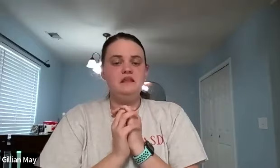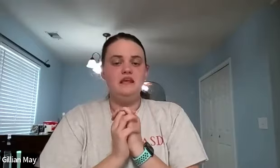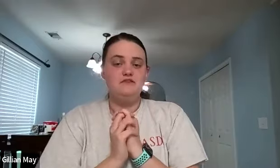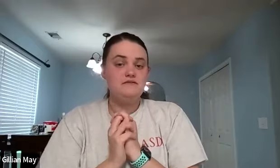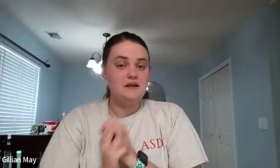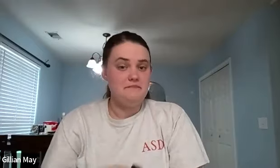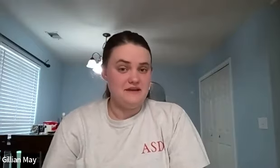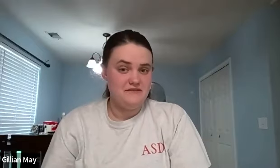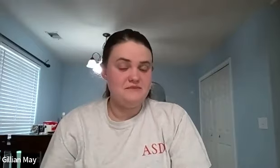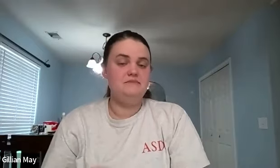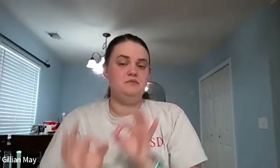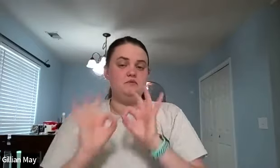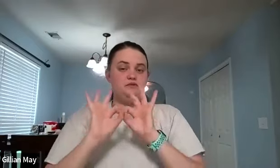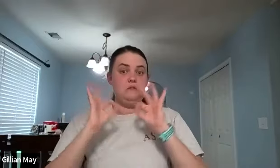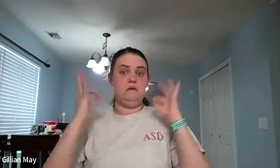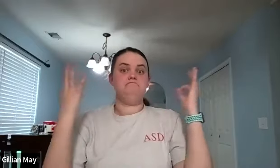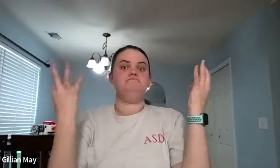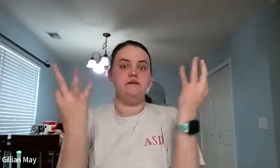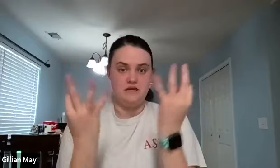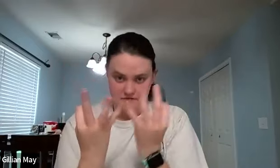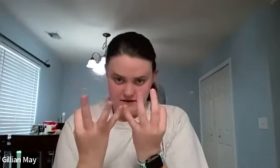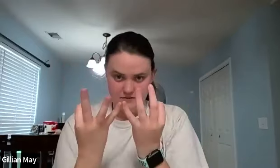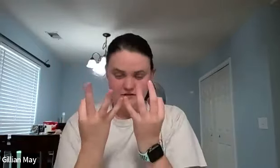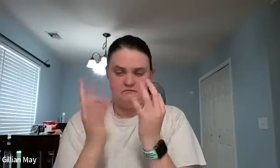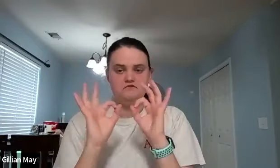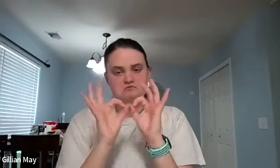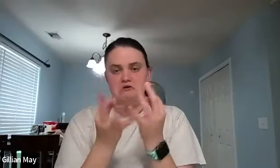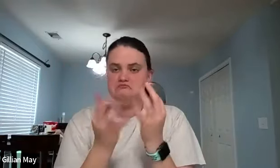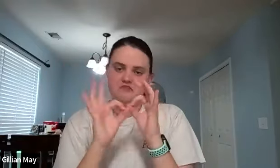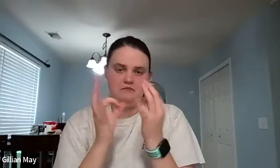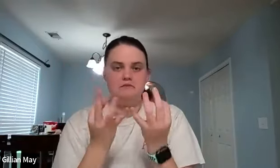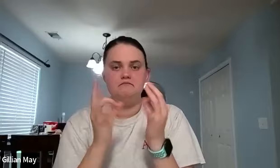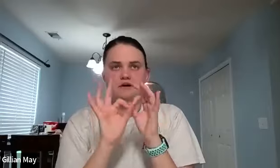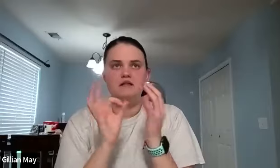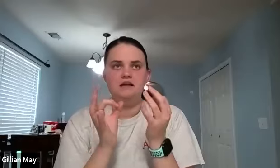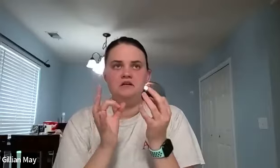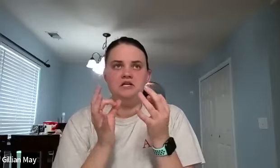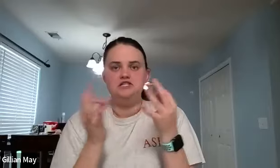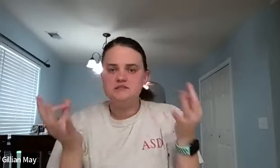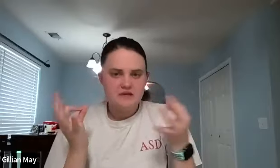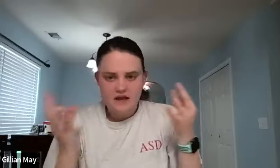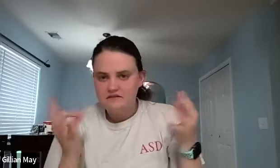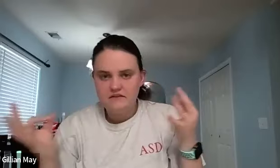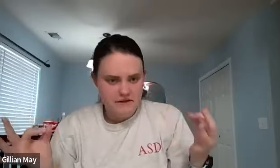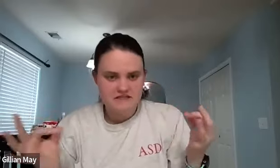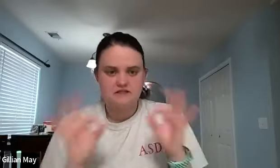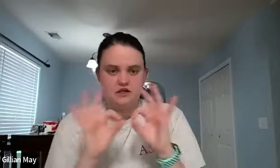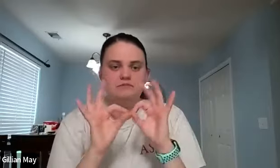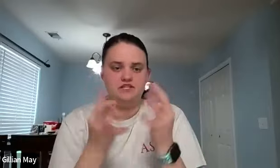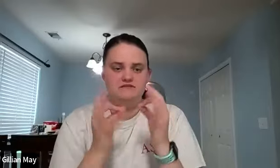If you have like a big family, people will go like big family, small family, but like just being kind of like the basic term, it's just